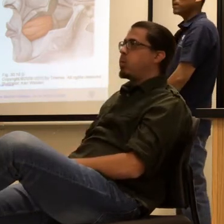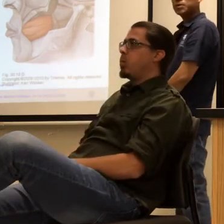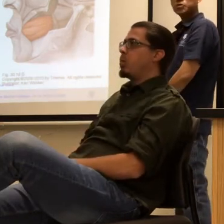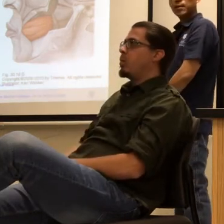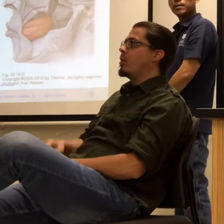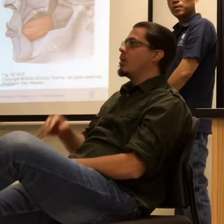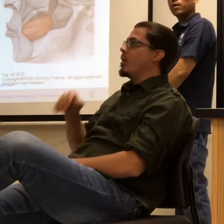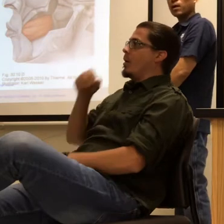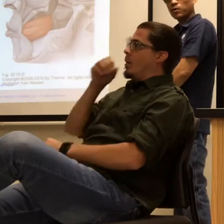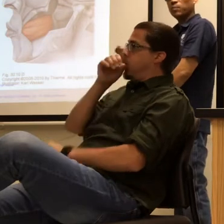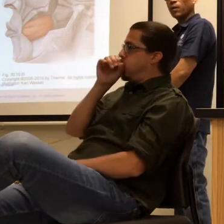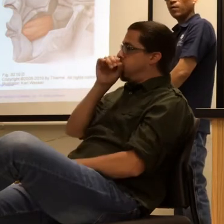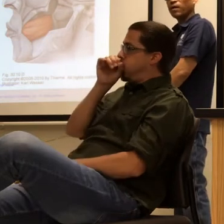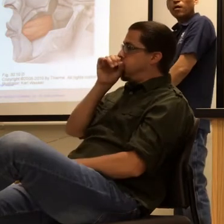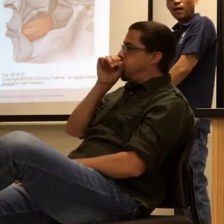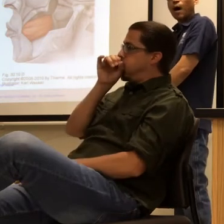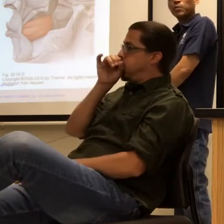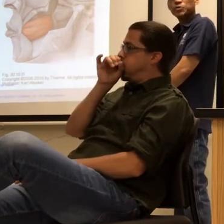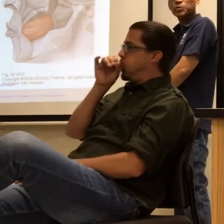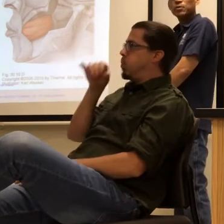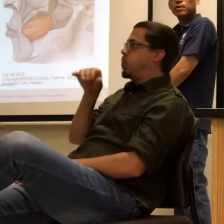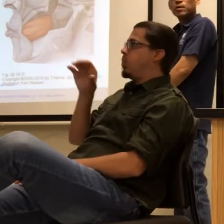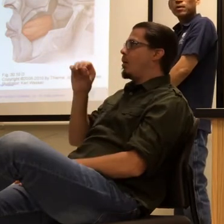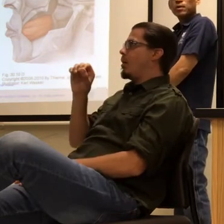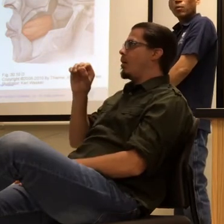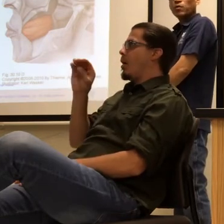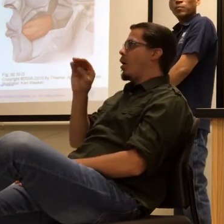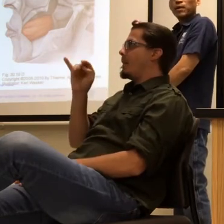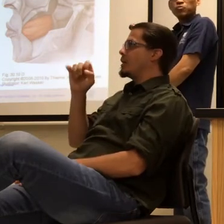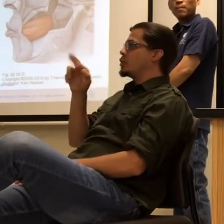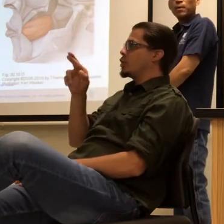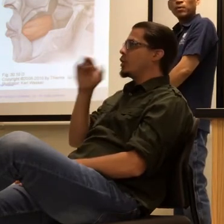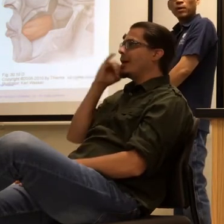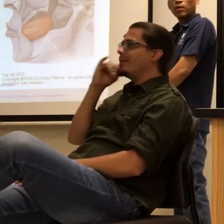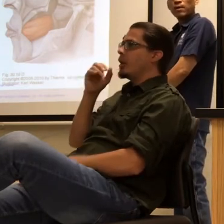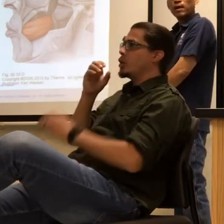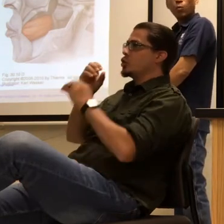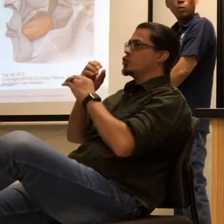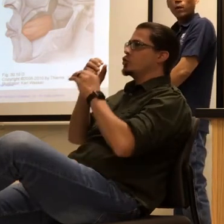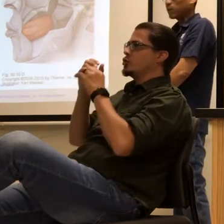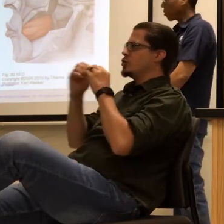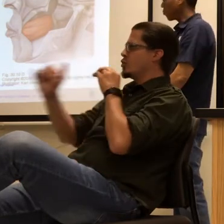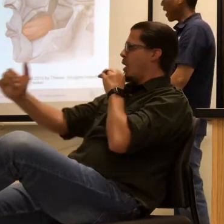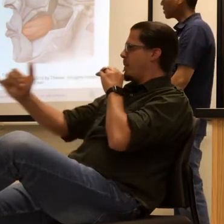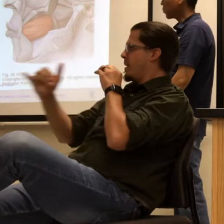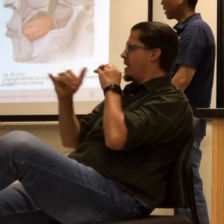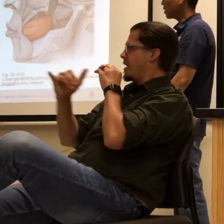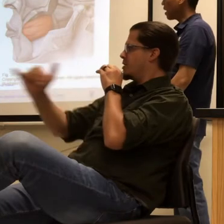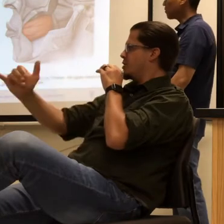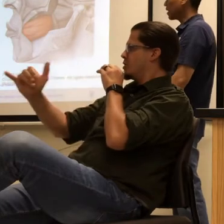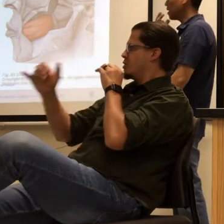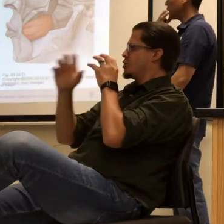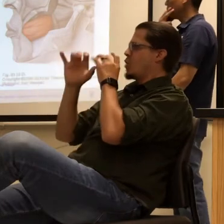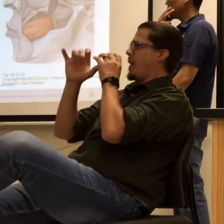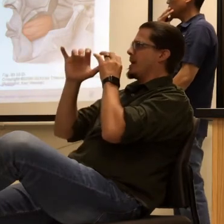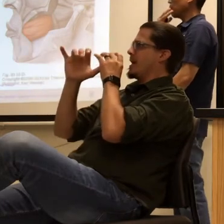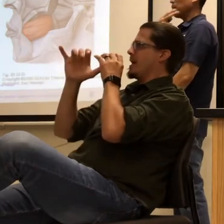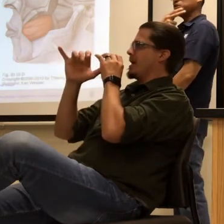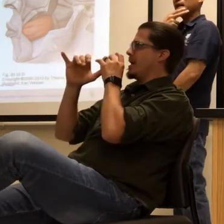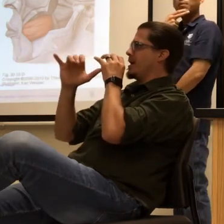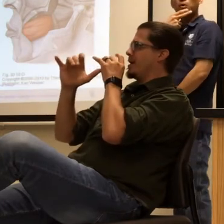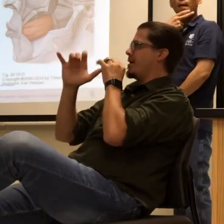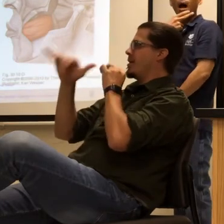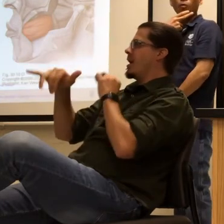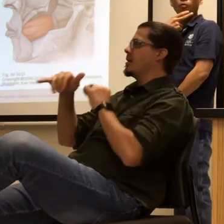playing a wind instrument. You know, like when you blow, they call it the embouchure, whether you play trumpet or clarinet, a woodwind or a brass wind, you have to keep